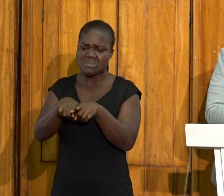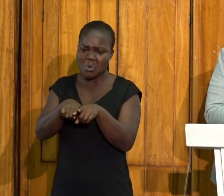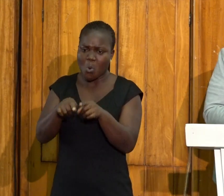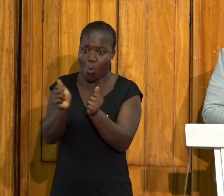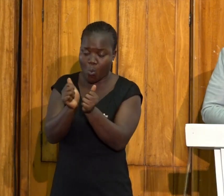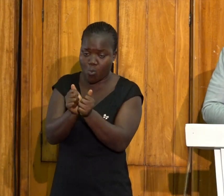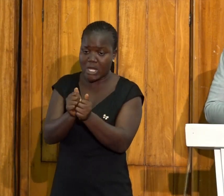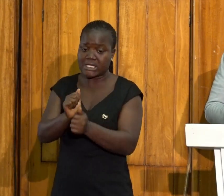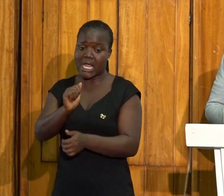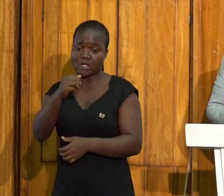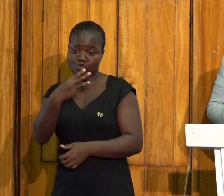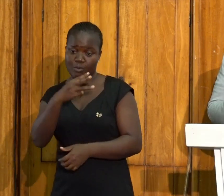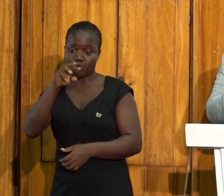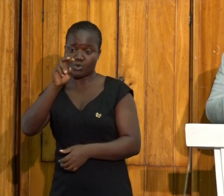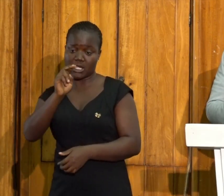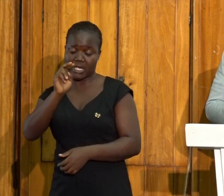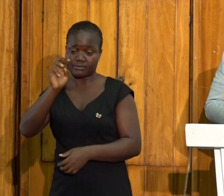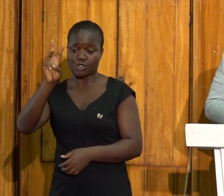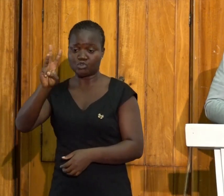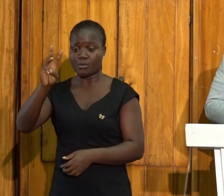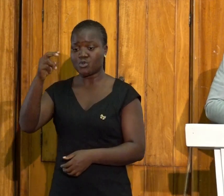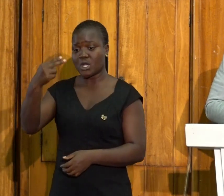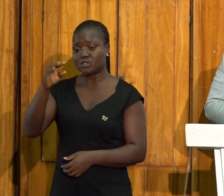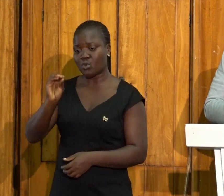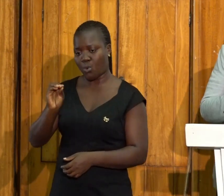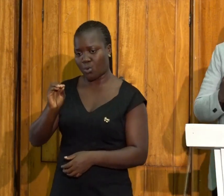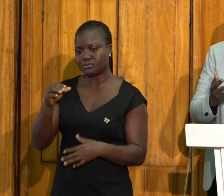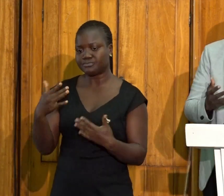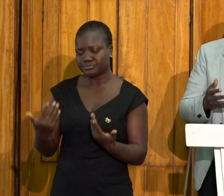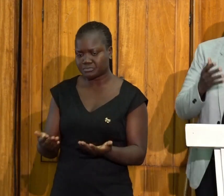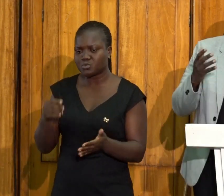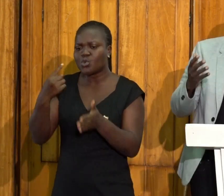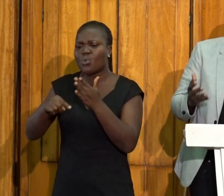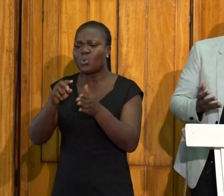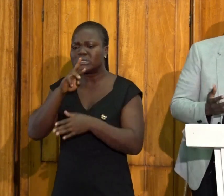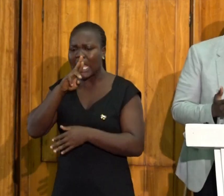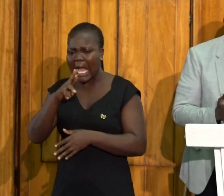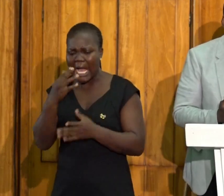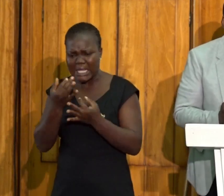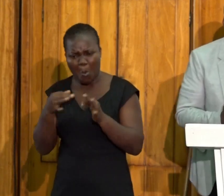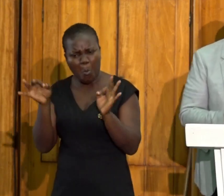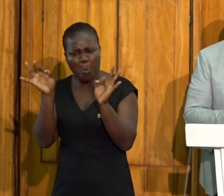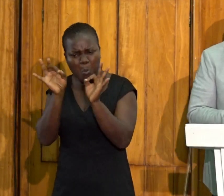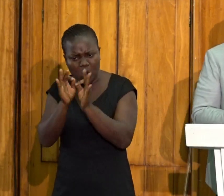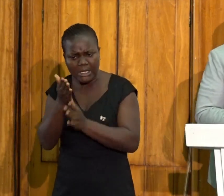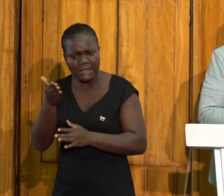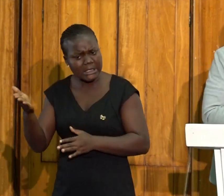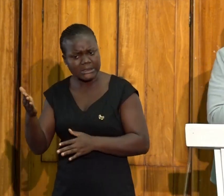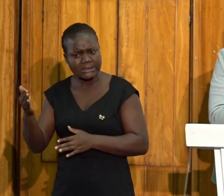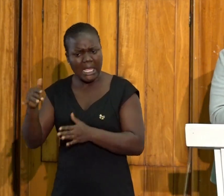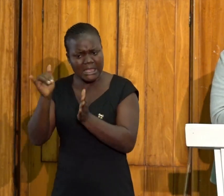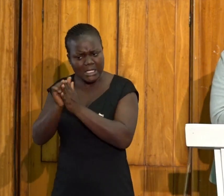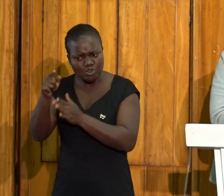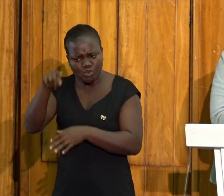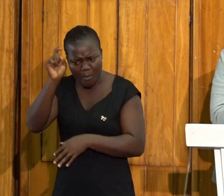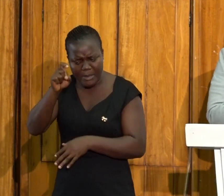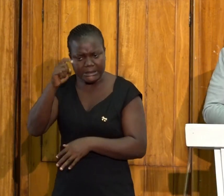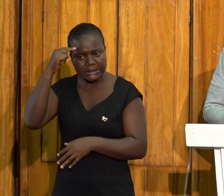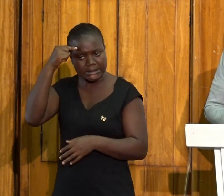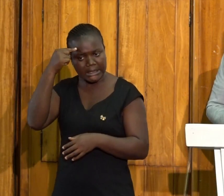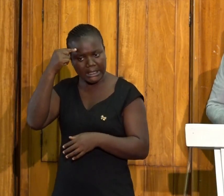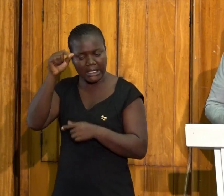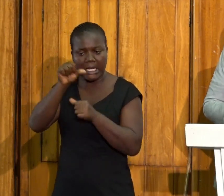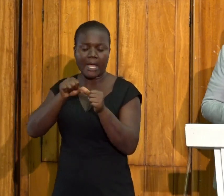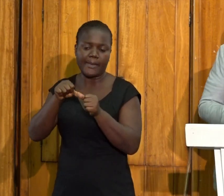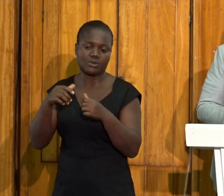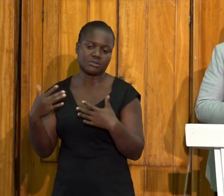up with a framework that looks at what are the safety data points and what are the key facilitators that you need to think of as you are